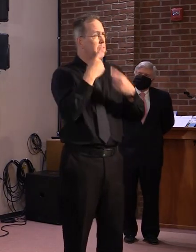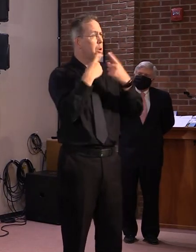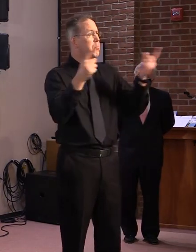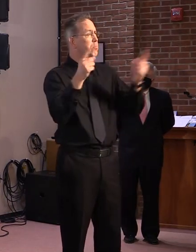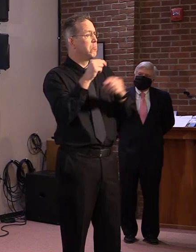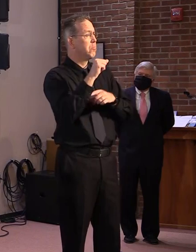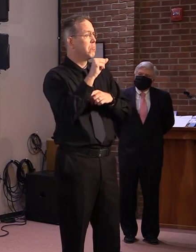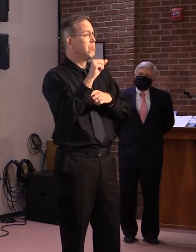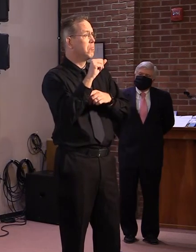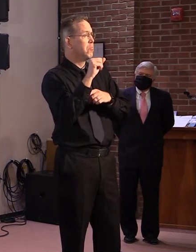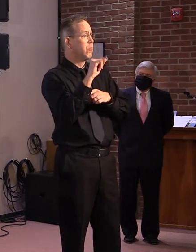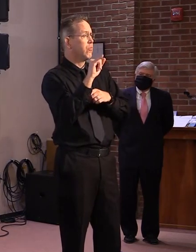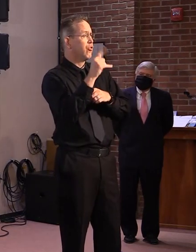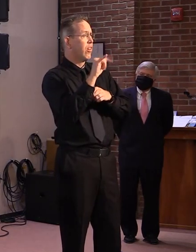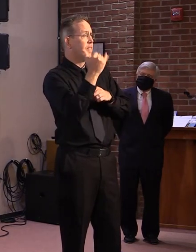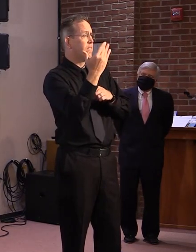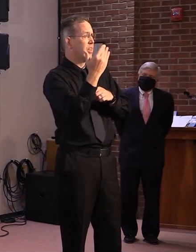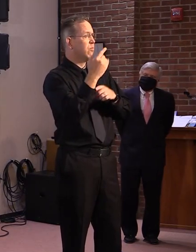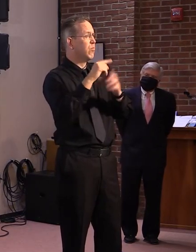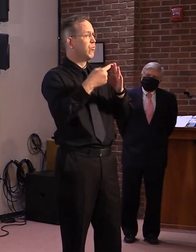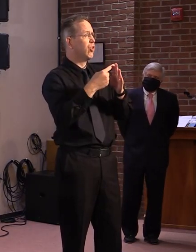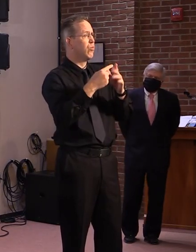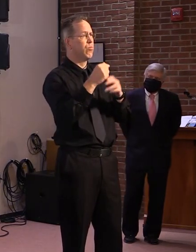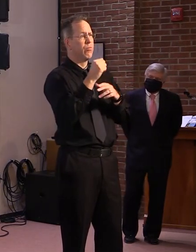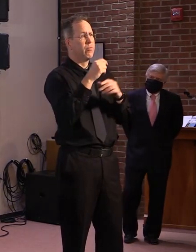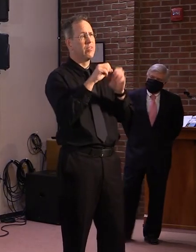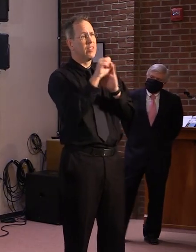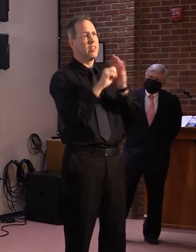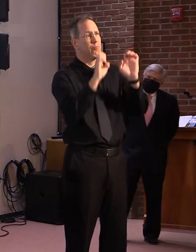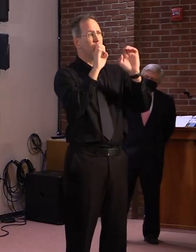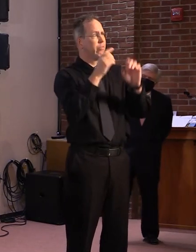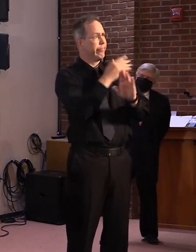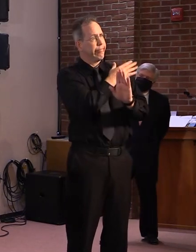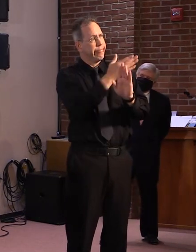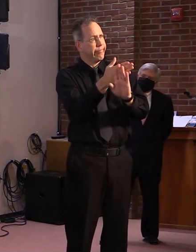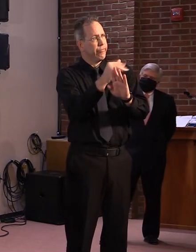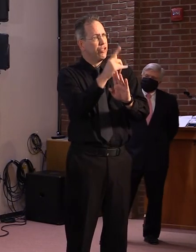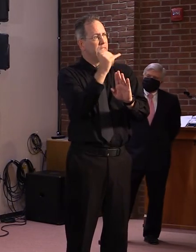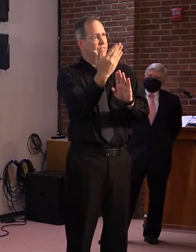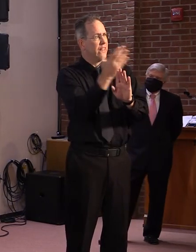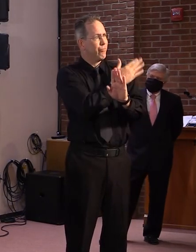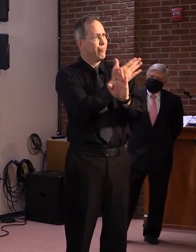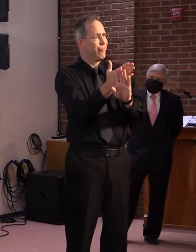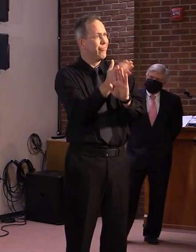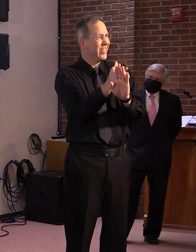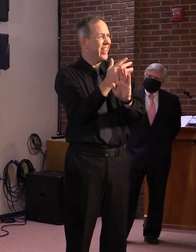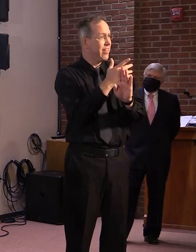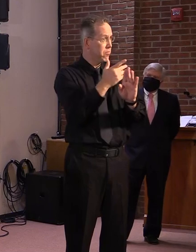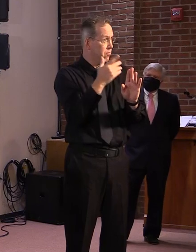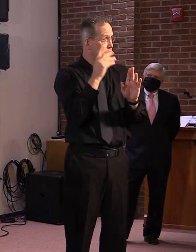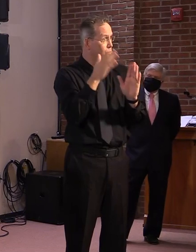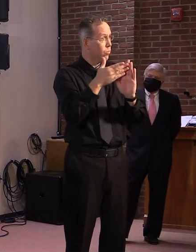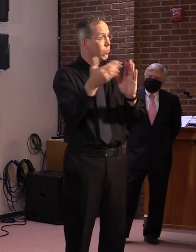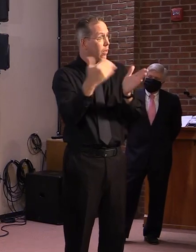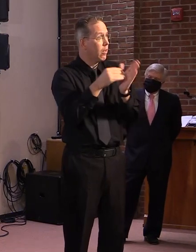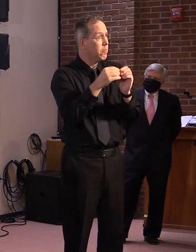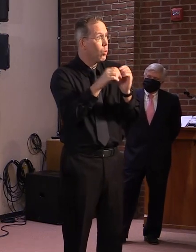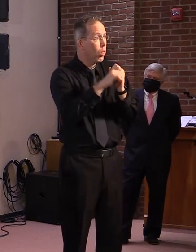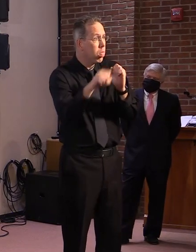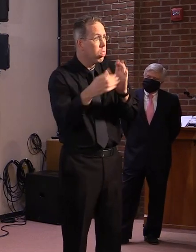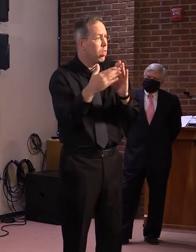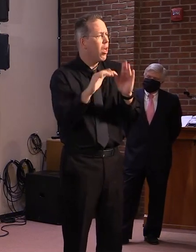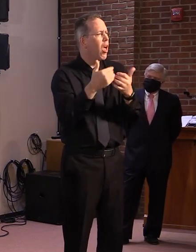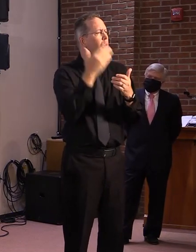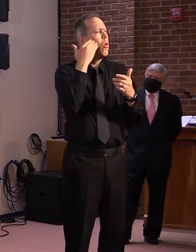the state of emergency back in March 13th. And it really is just a vehicle,